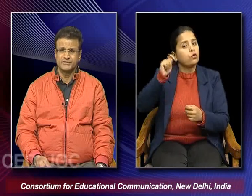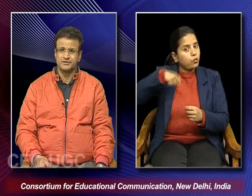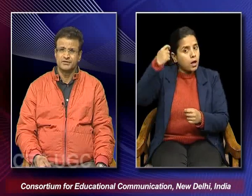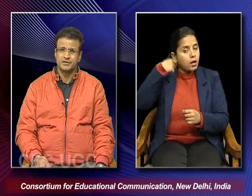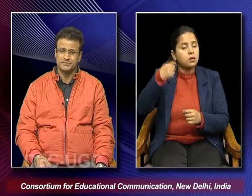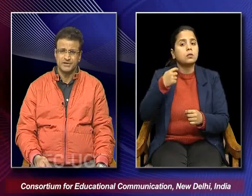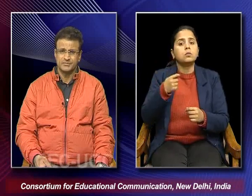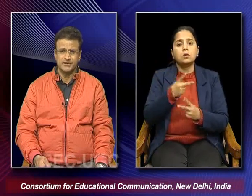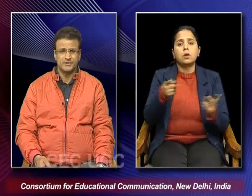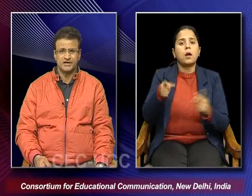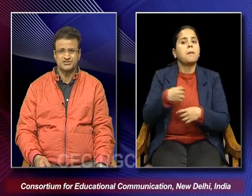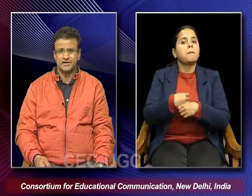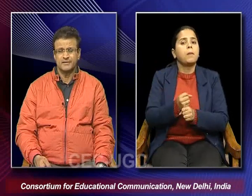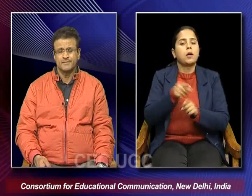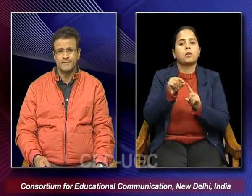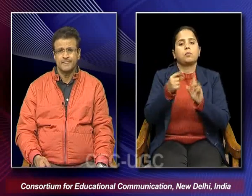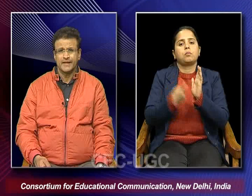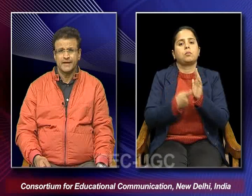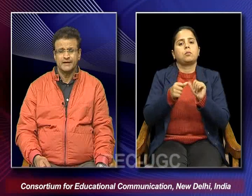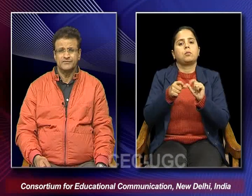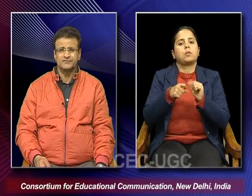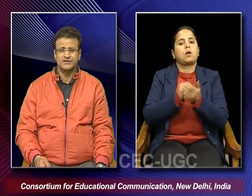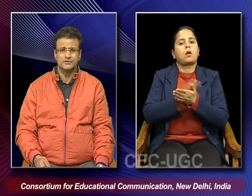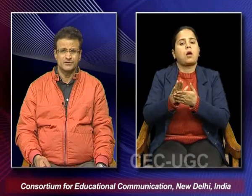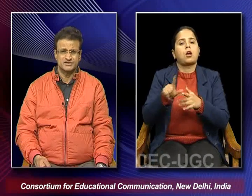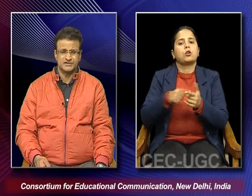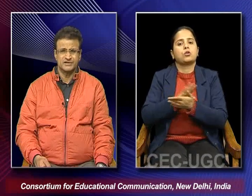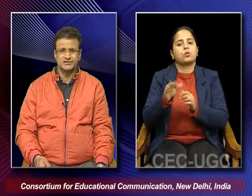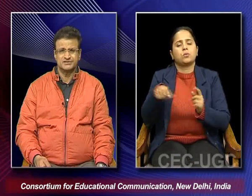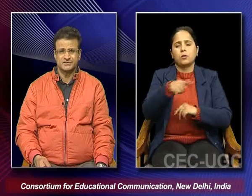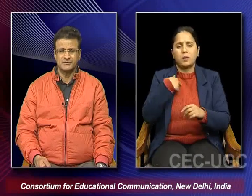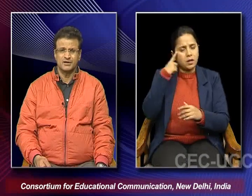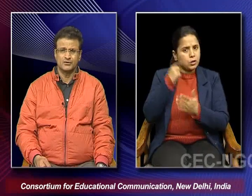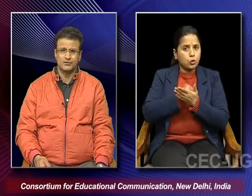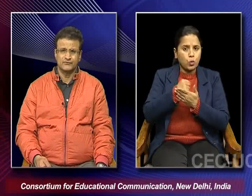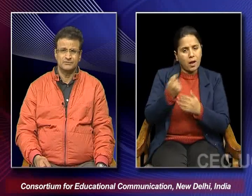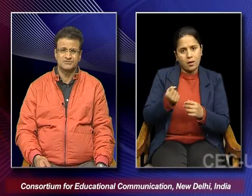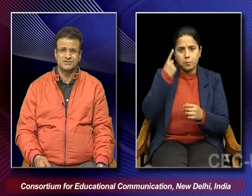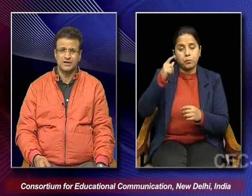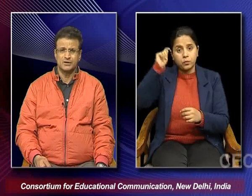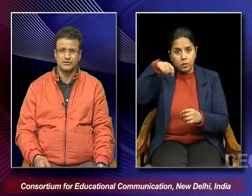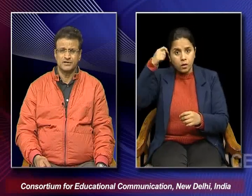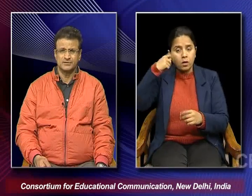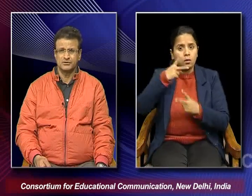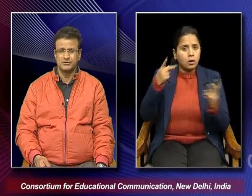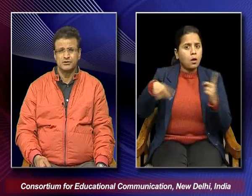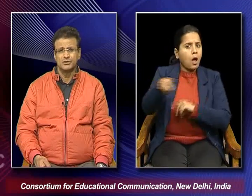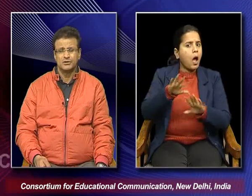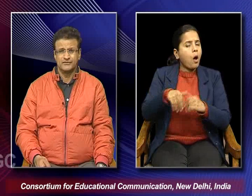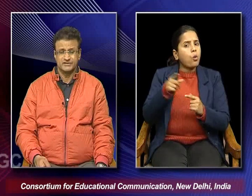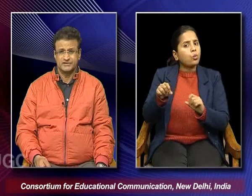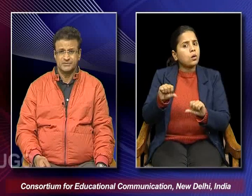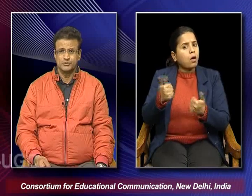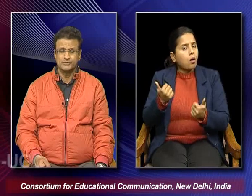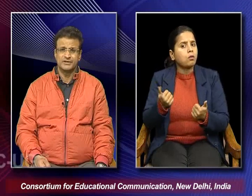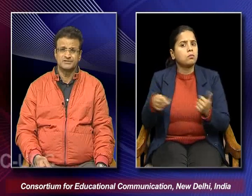have been made by Prakash Jha. And when we tend to understand cinema or films, that how they are able,